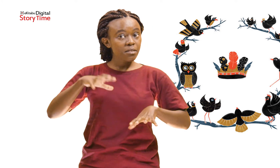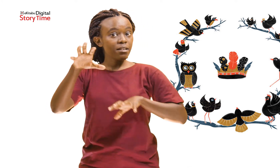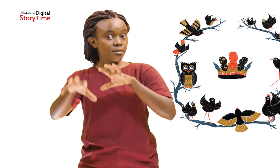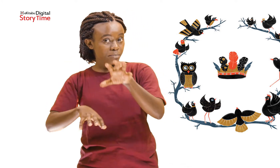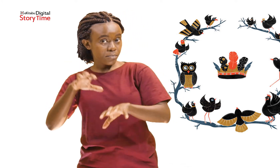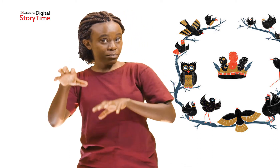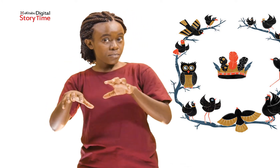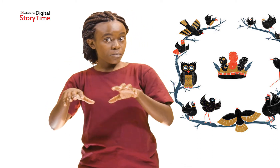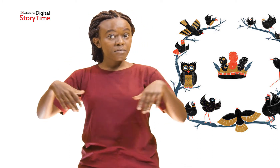and animals.